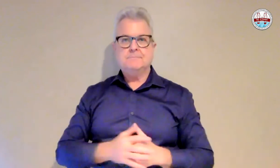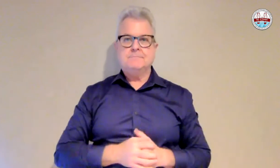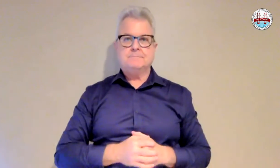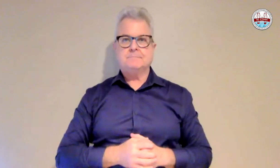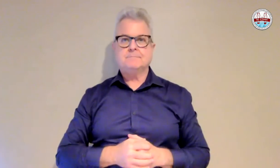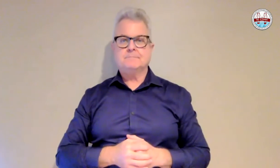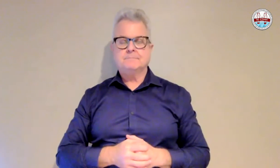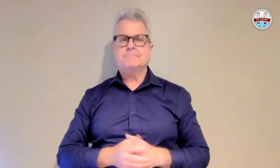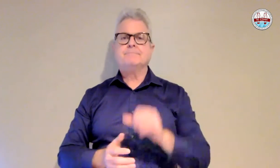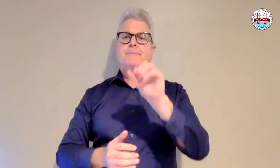test.